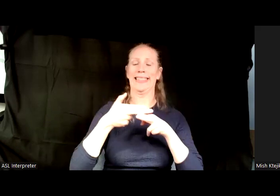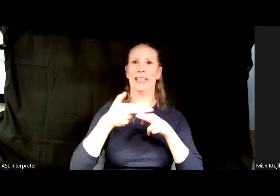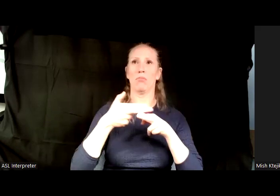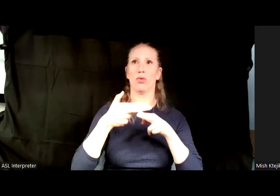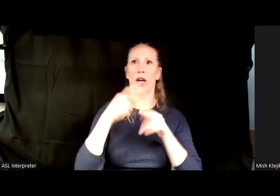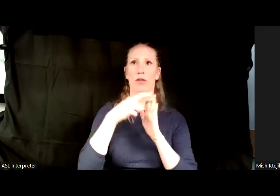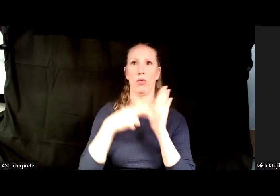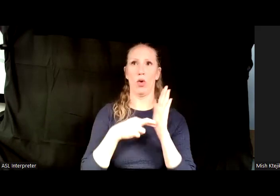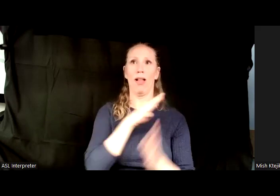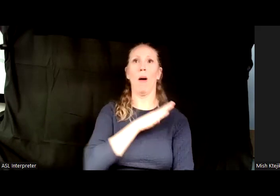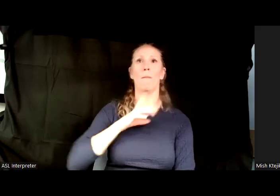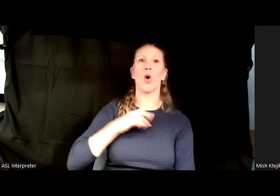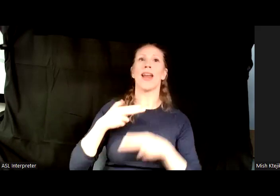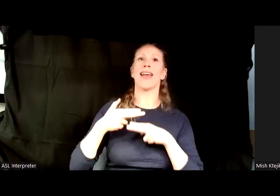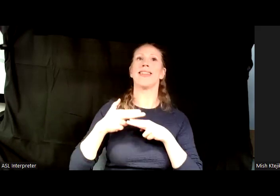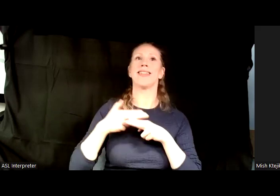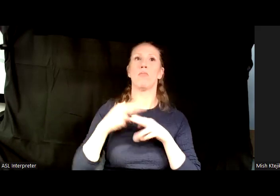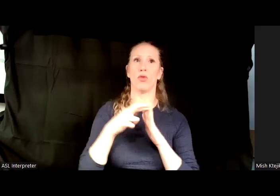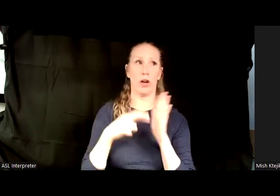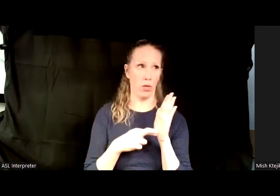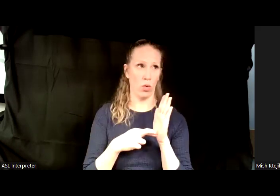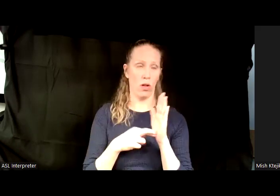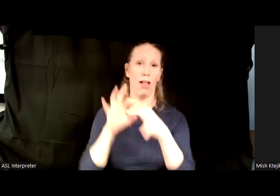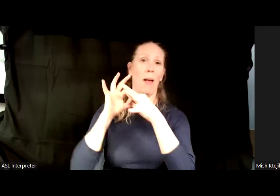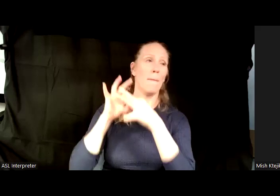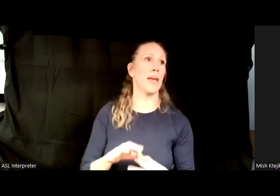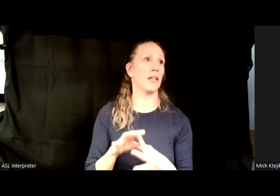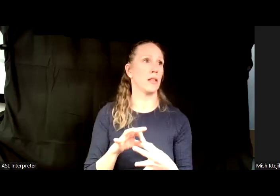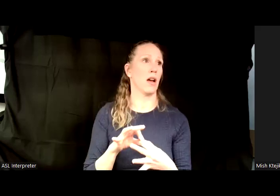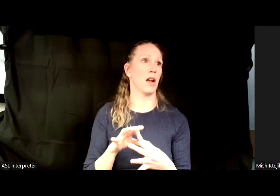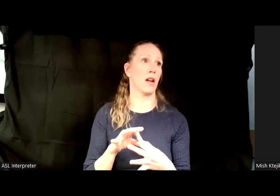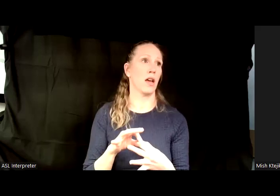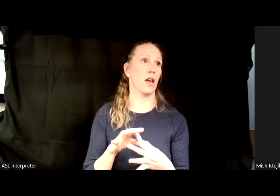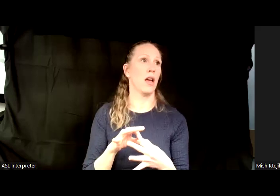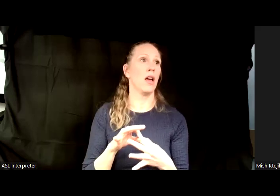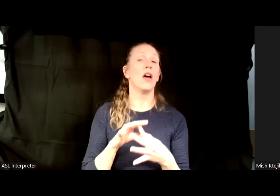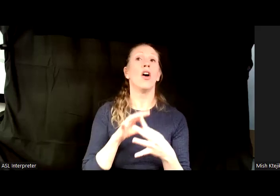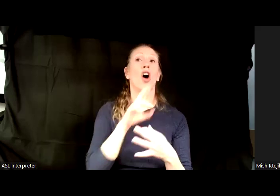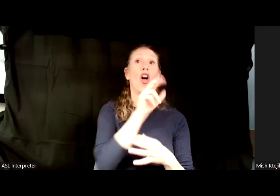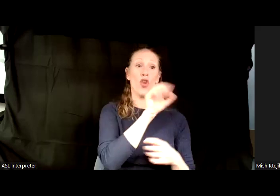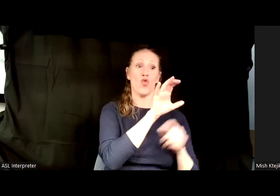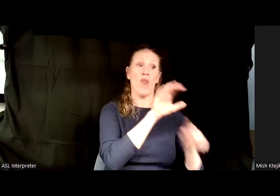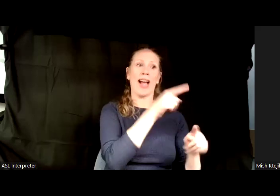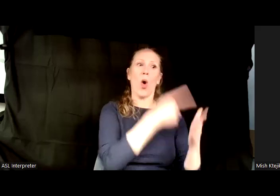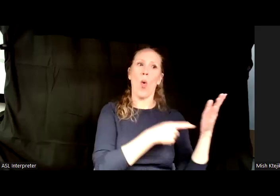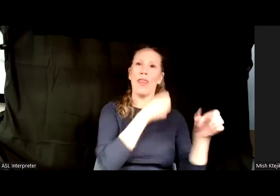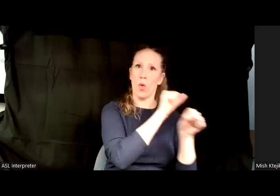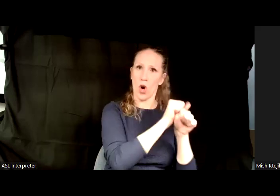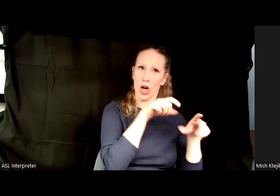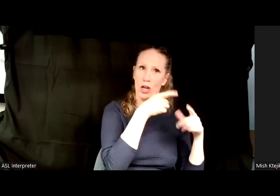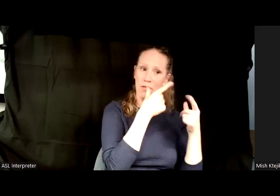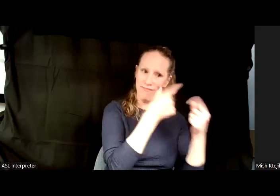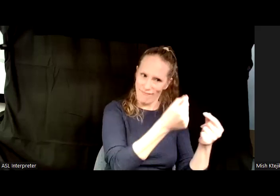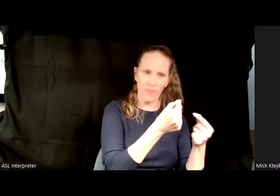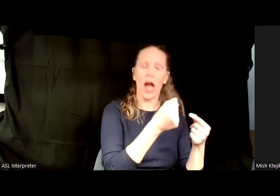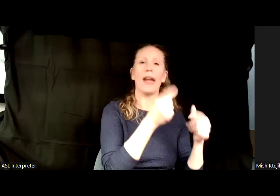a board temporary rule, that would be based on what the RAC has done and what they will continue to